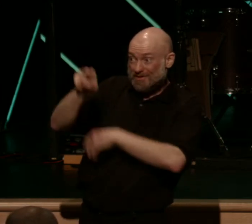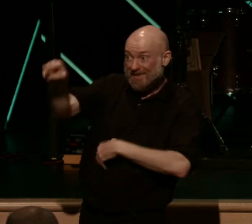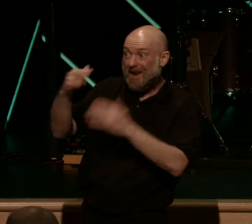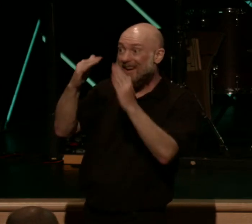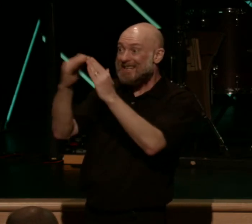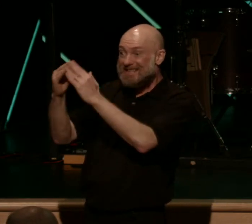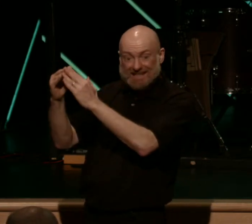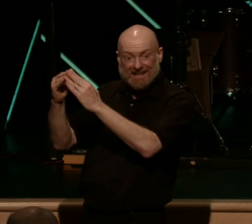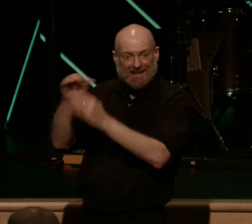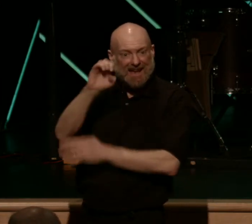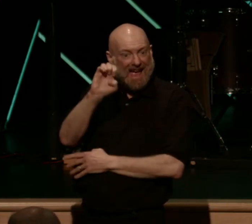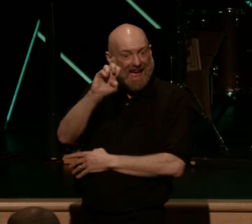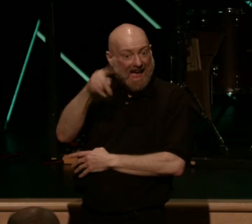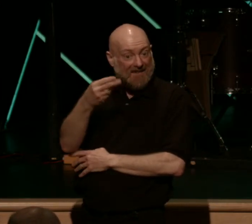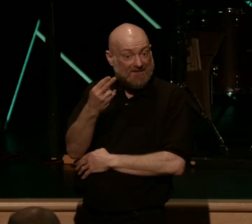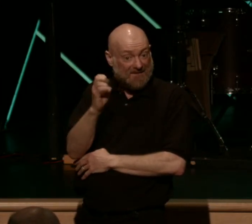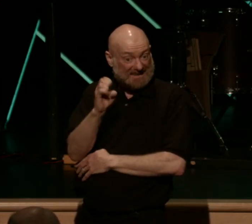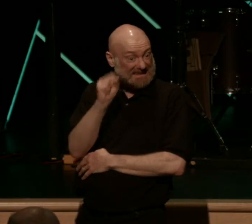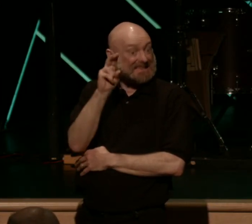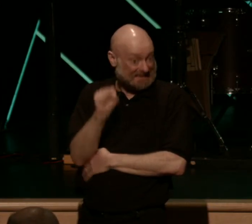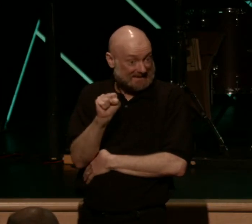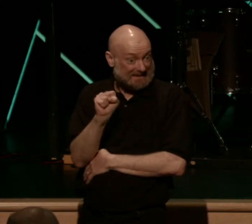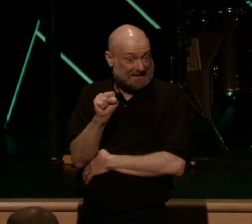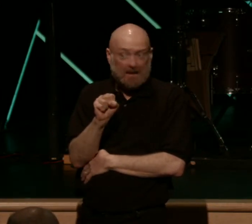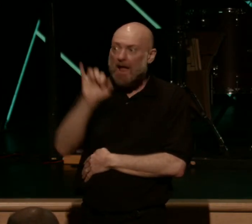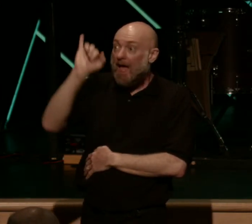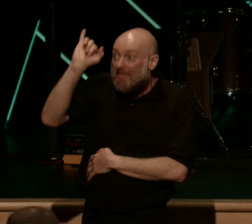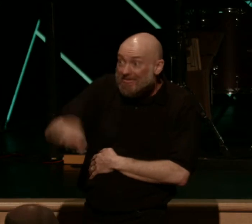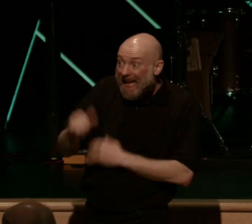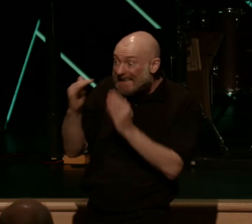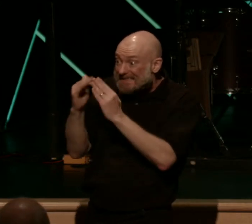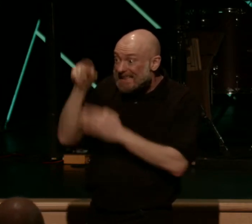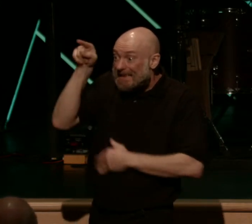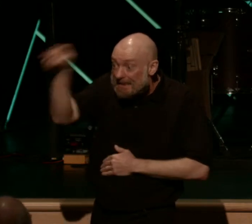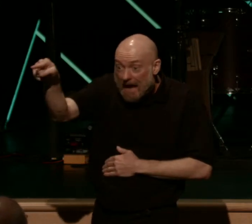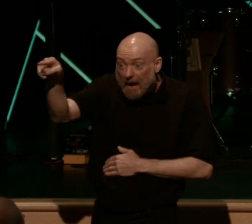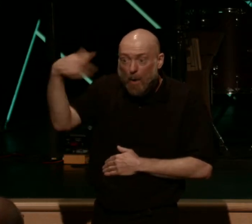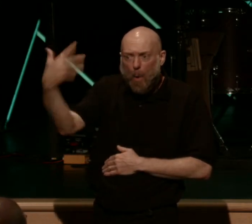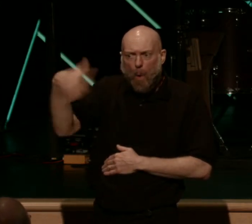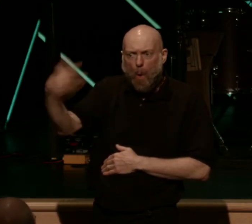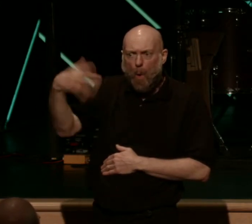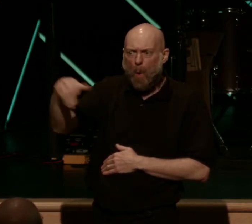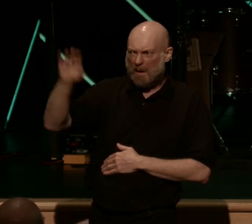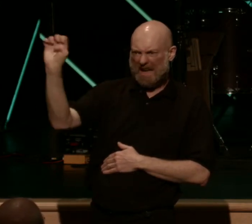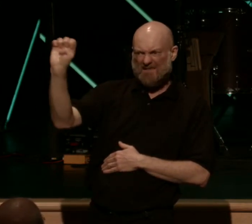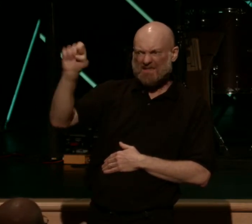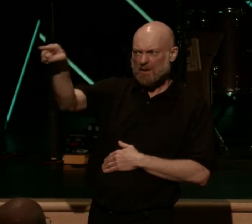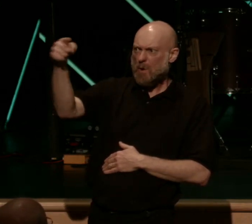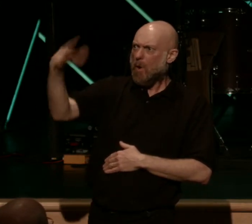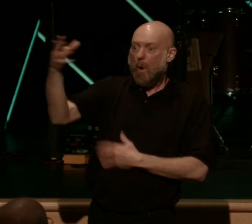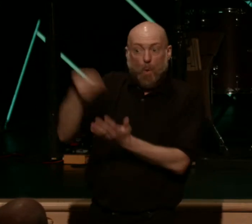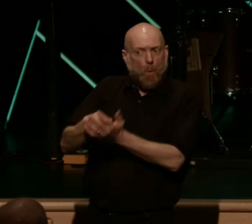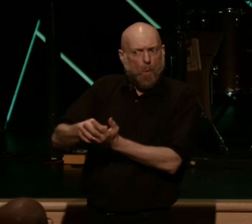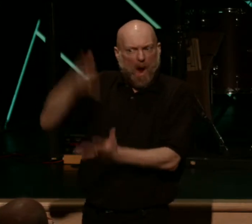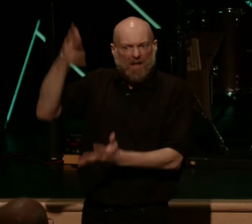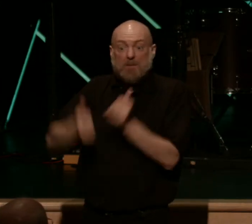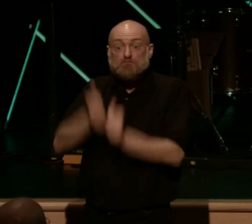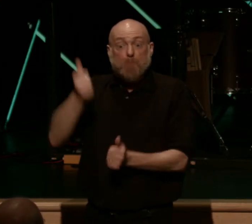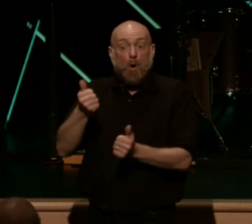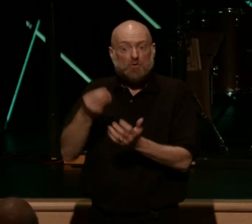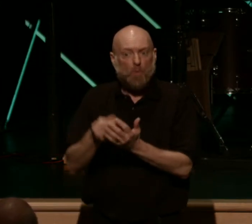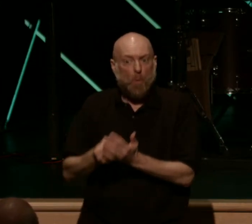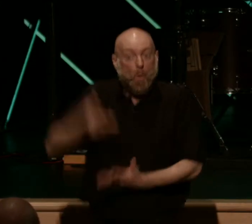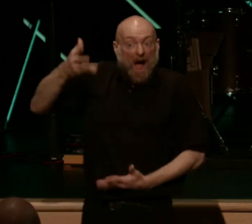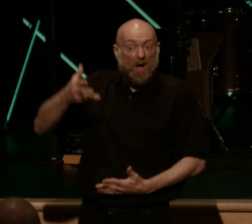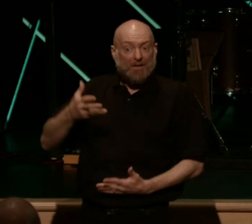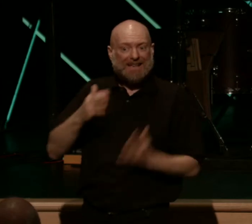of Ephesus. And Ephesus was a pretty big deal. Now, Ephesus was one of the wealthiest of all the Roman cities. It's one of the